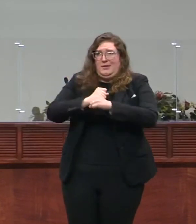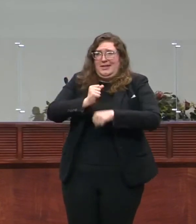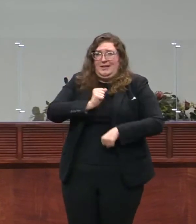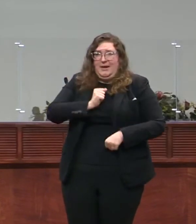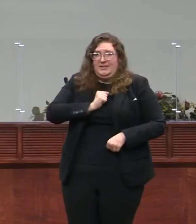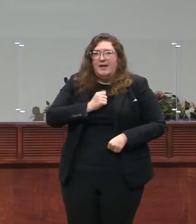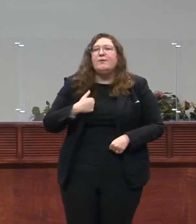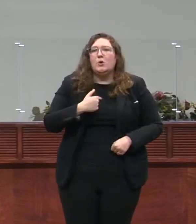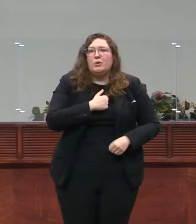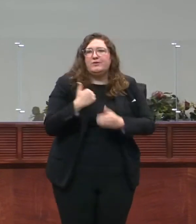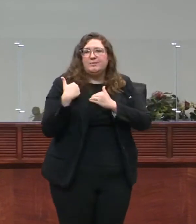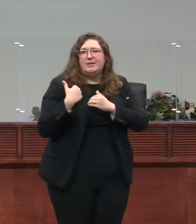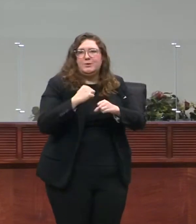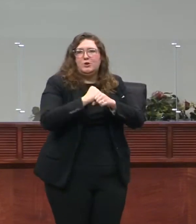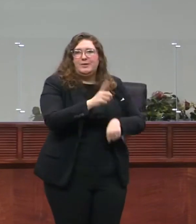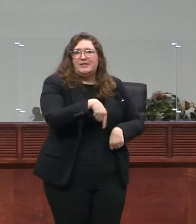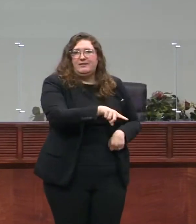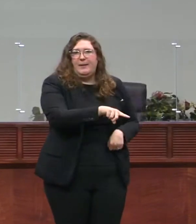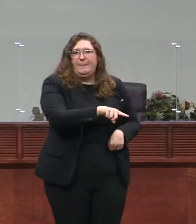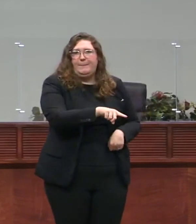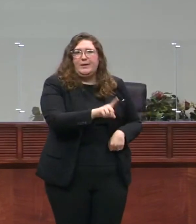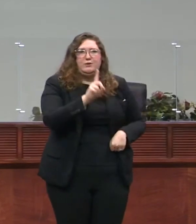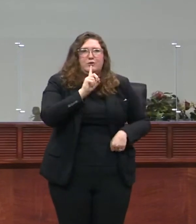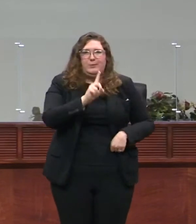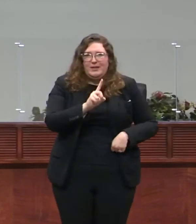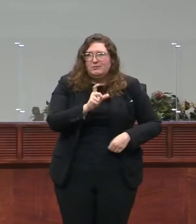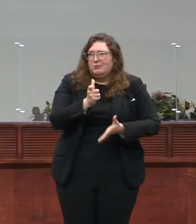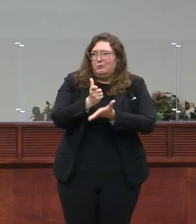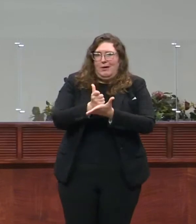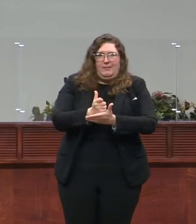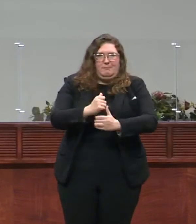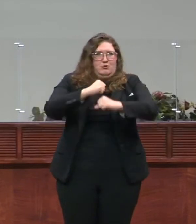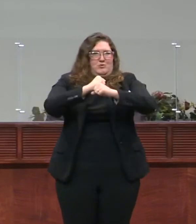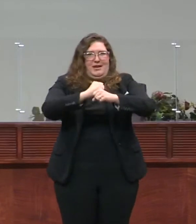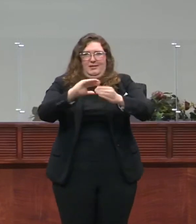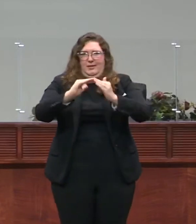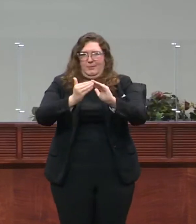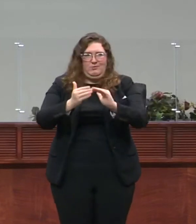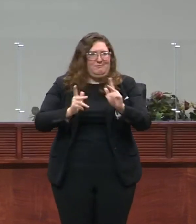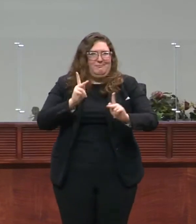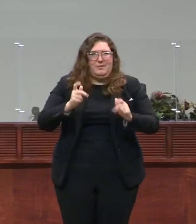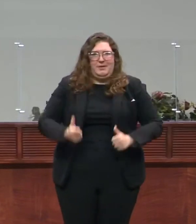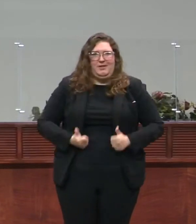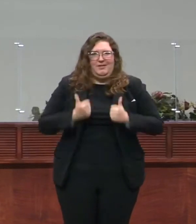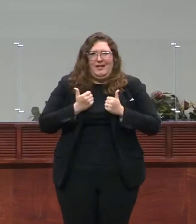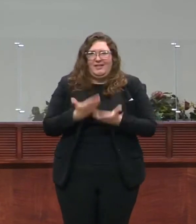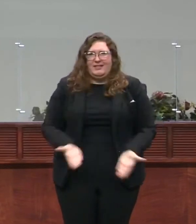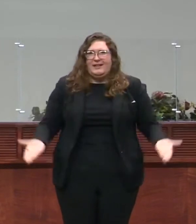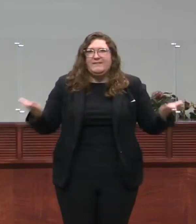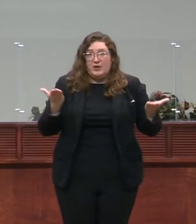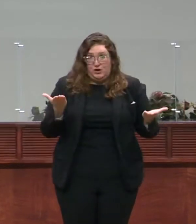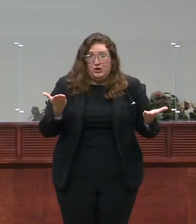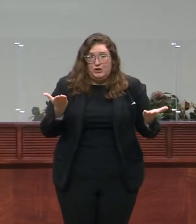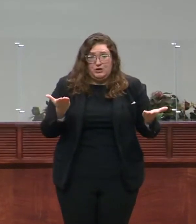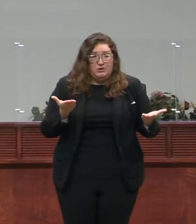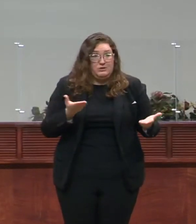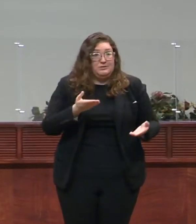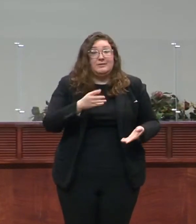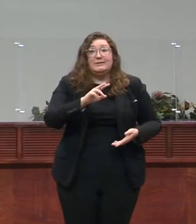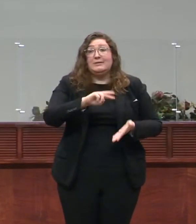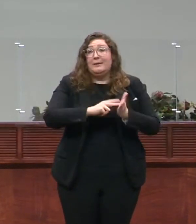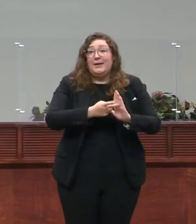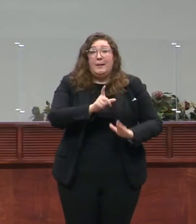greater society, and all of the other co-workers as well as the residents when they go into people's homes,